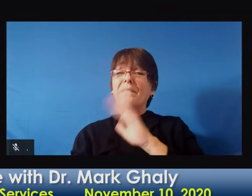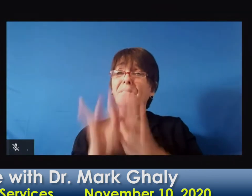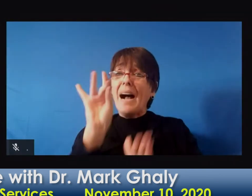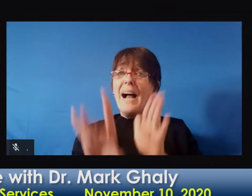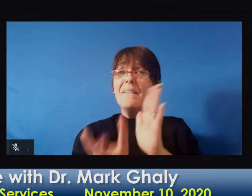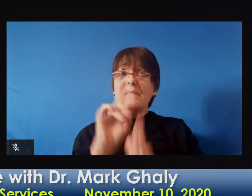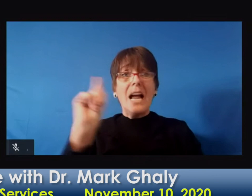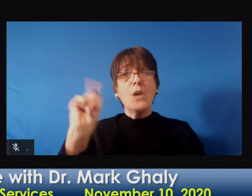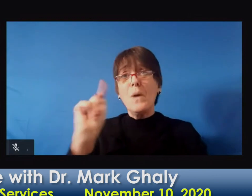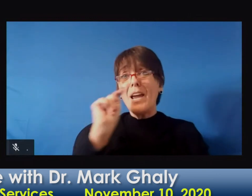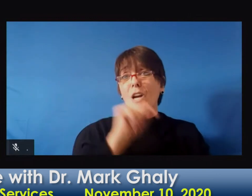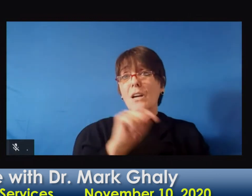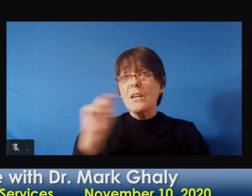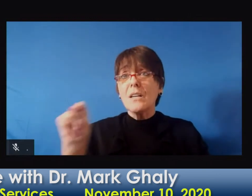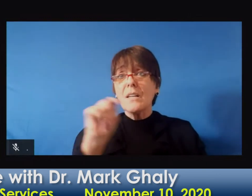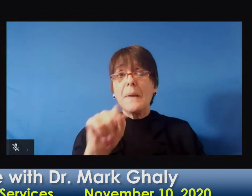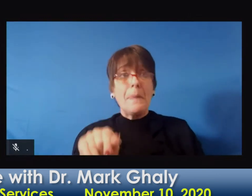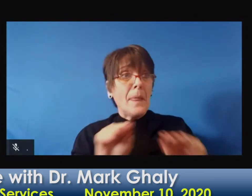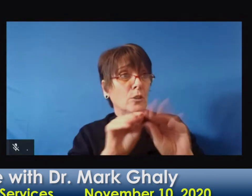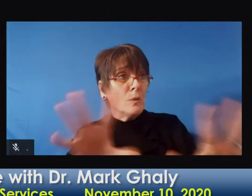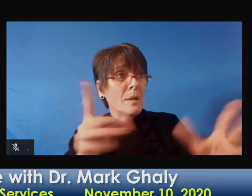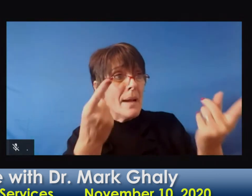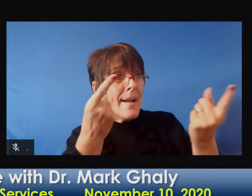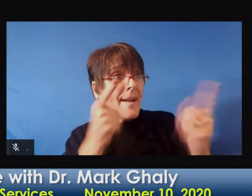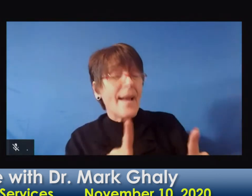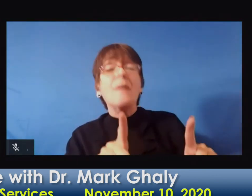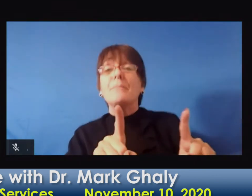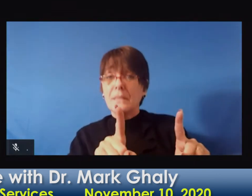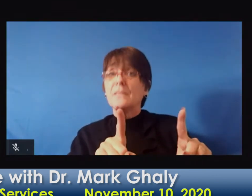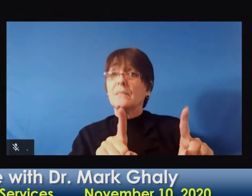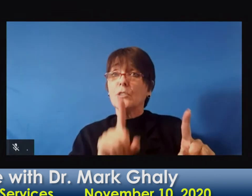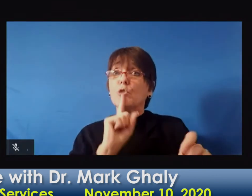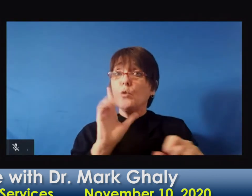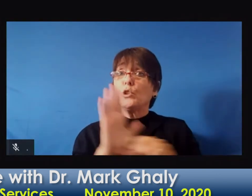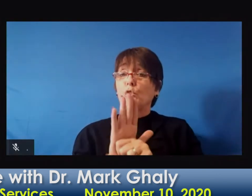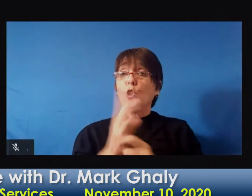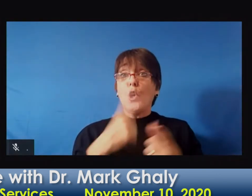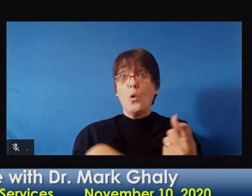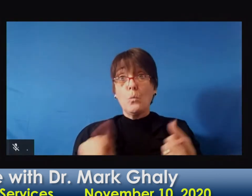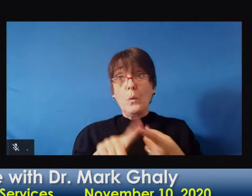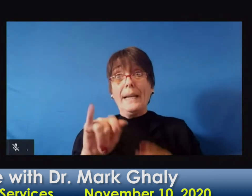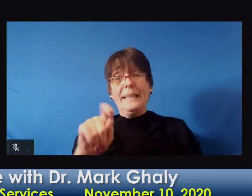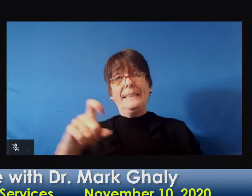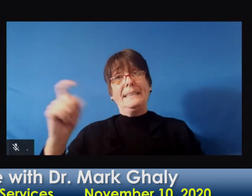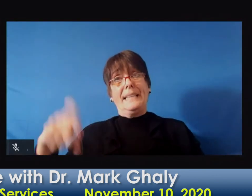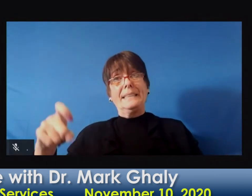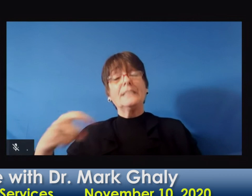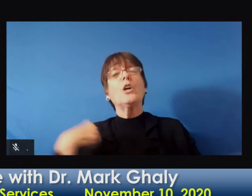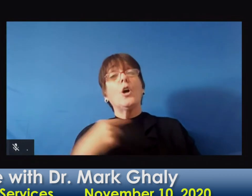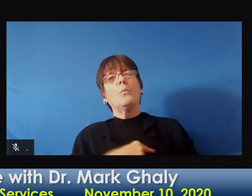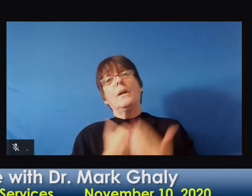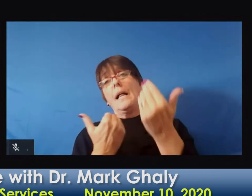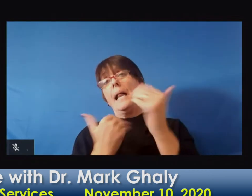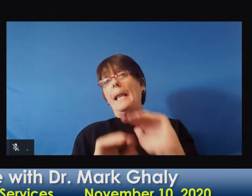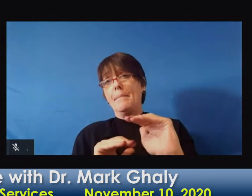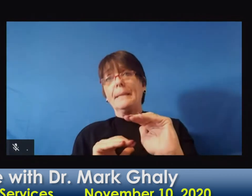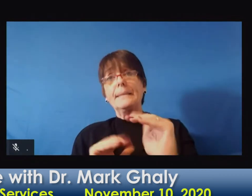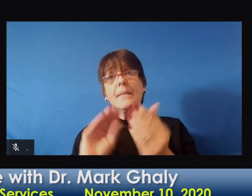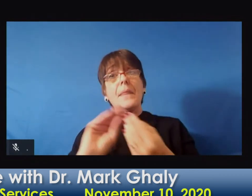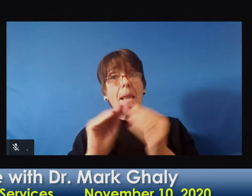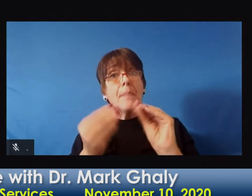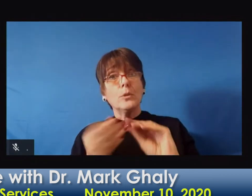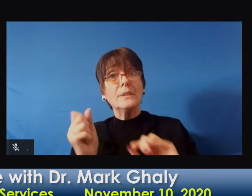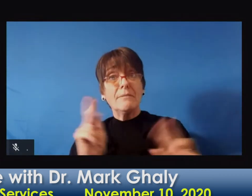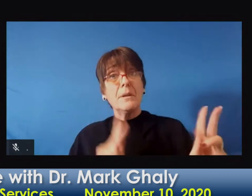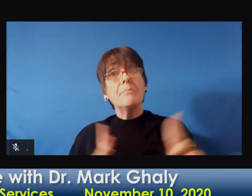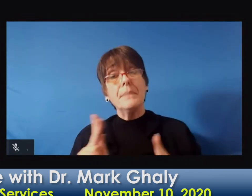areas where transmission is occurring and ensure when necessary, we do limit occupancy if that's